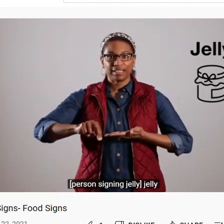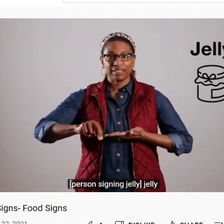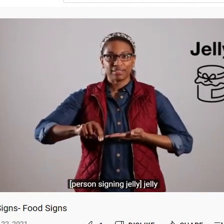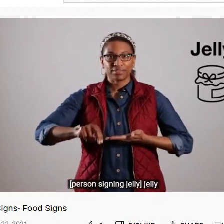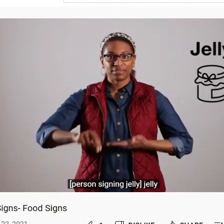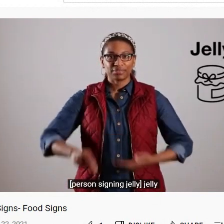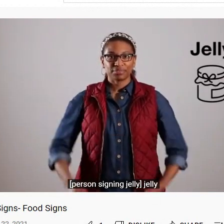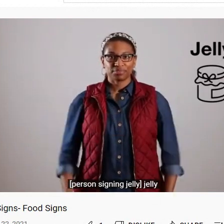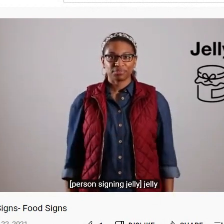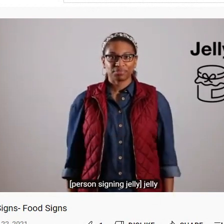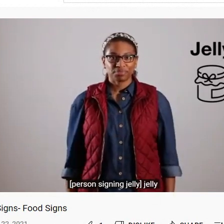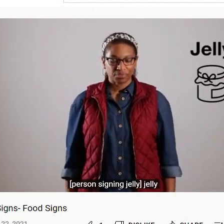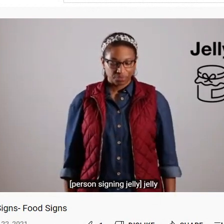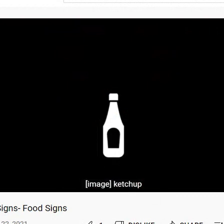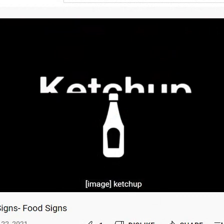Jelly.